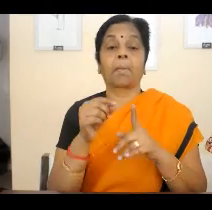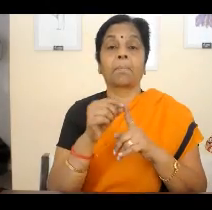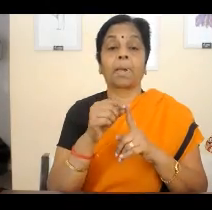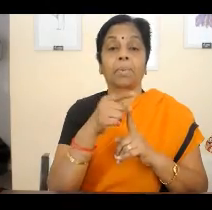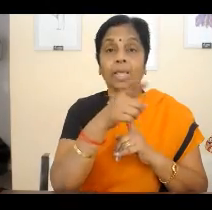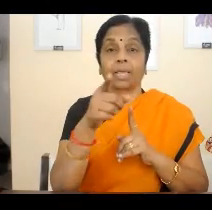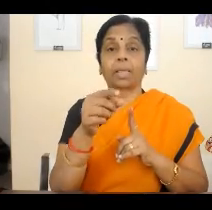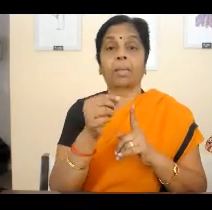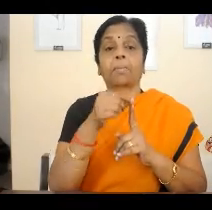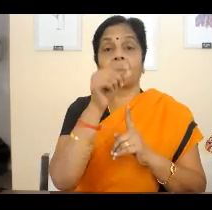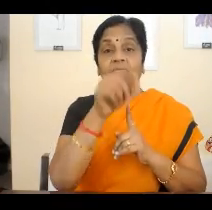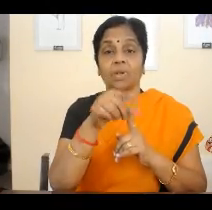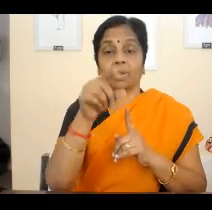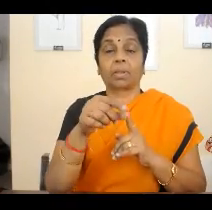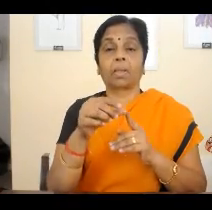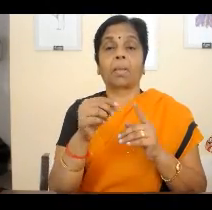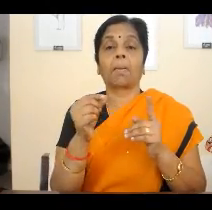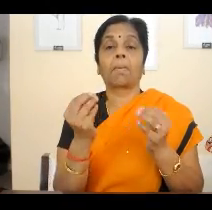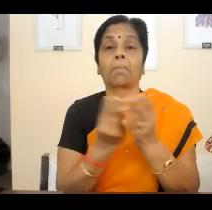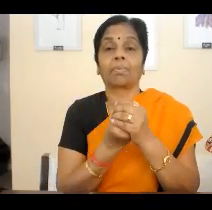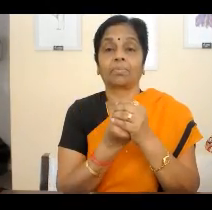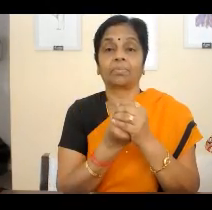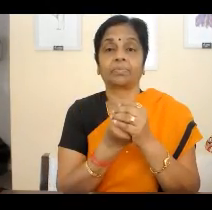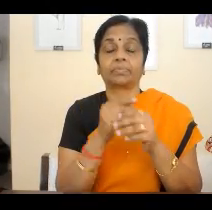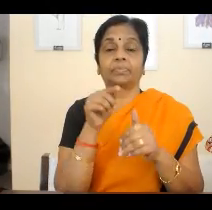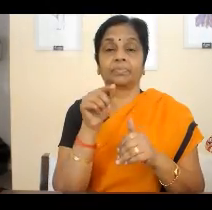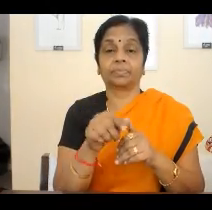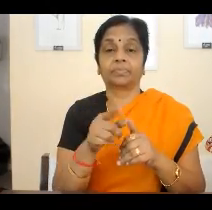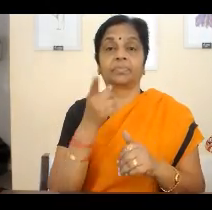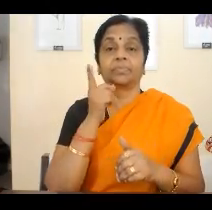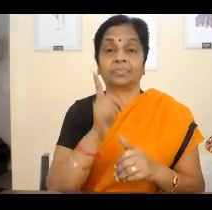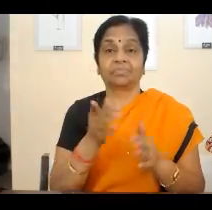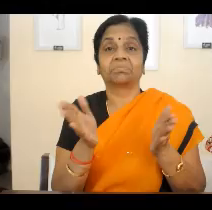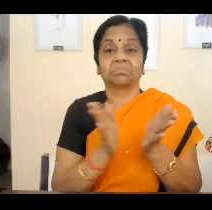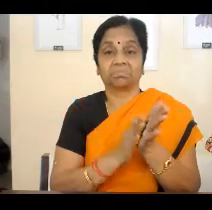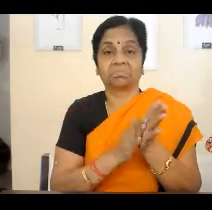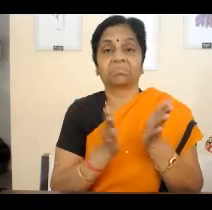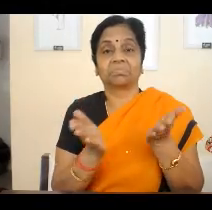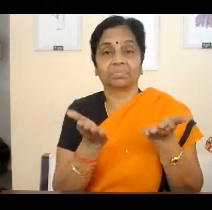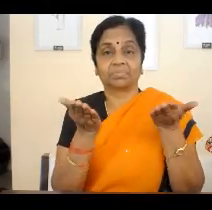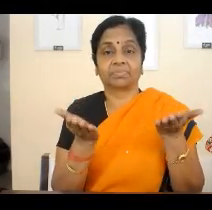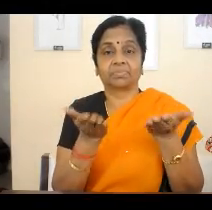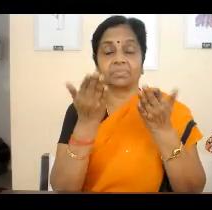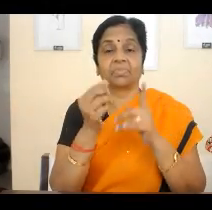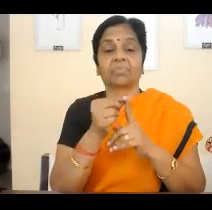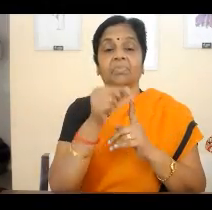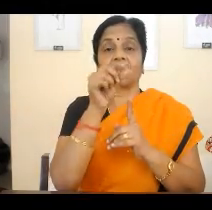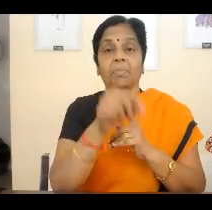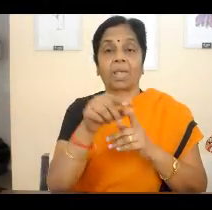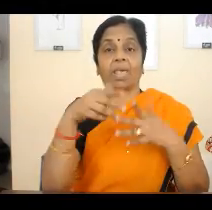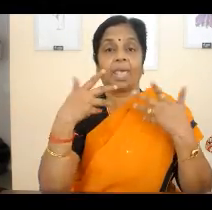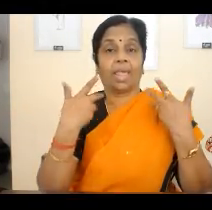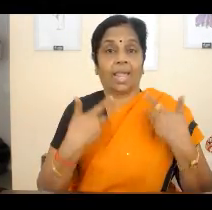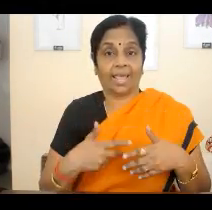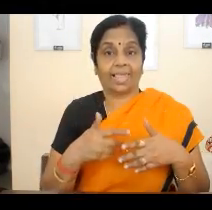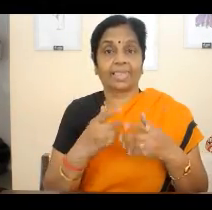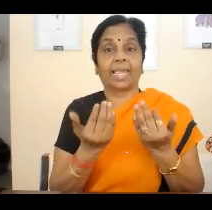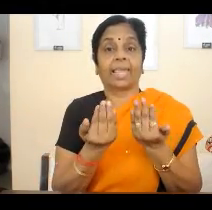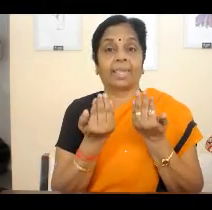Public-private partnerships should be encouraged in private healthcare,